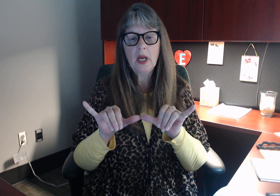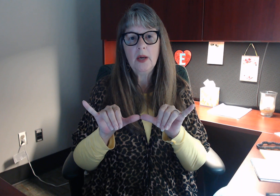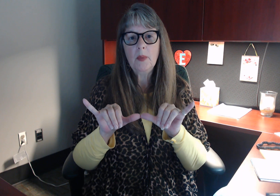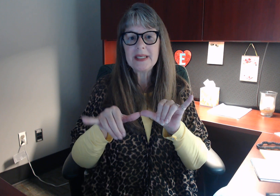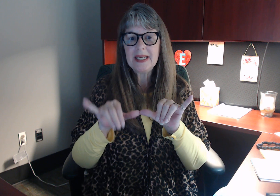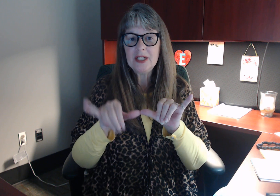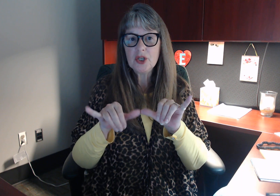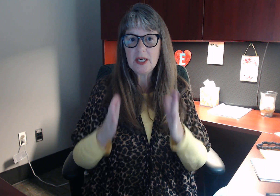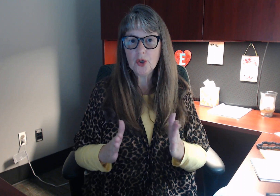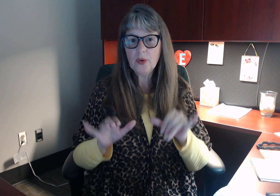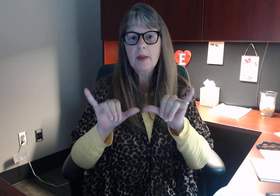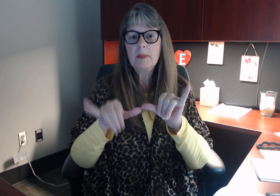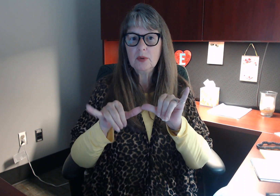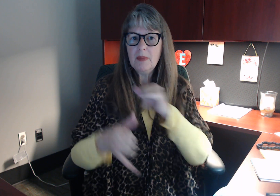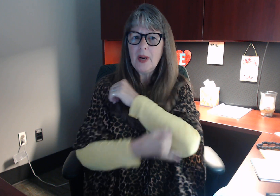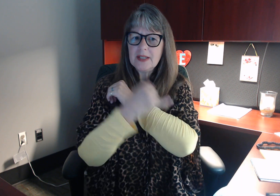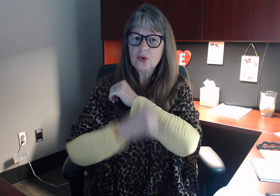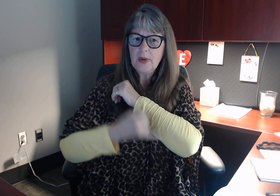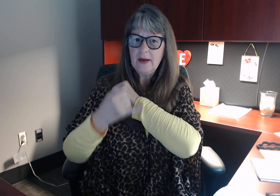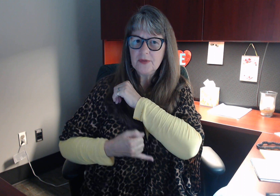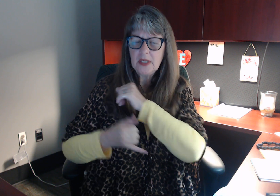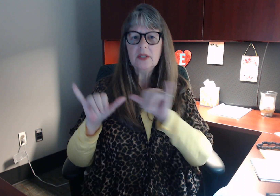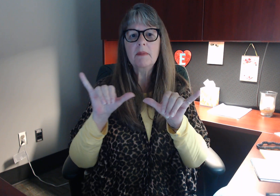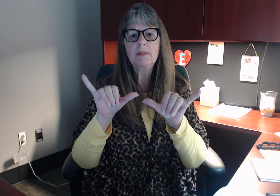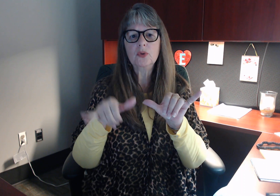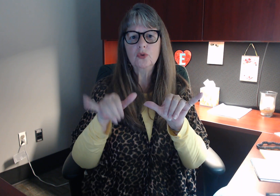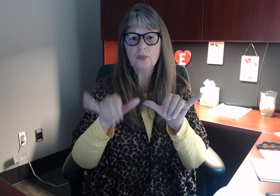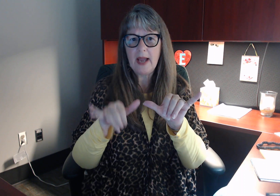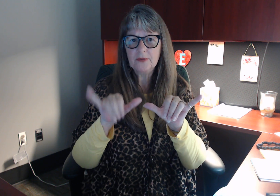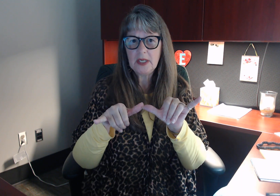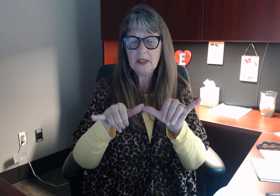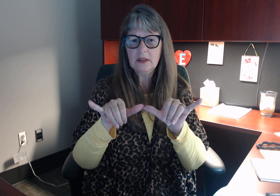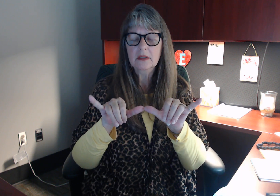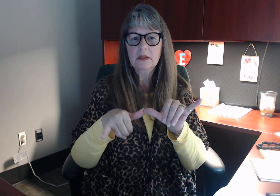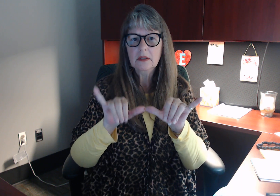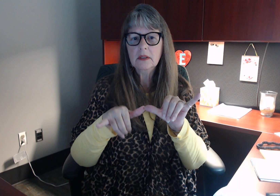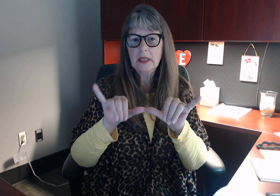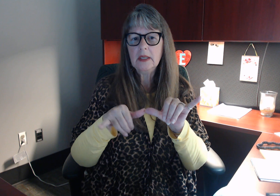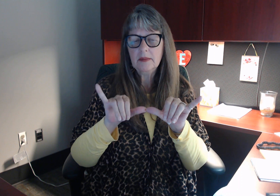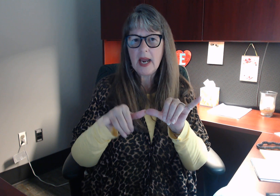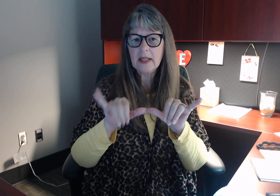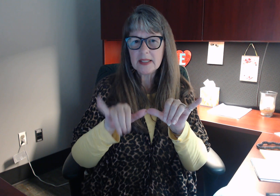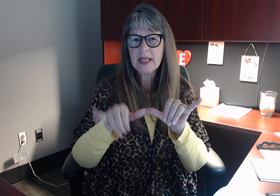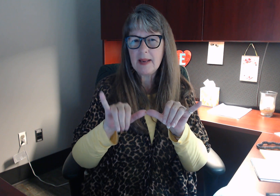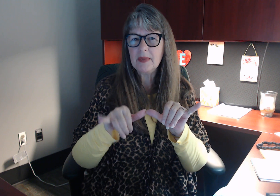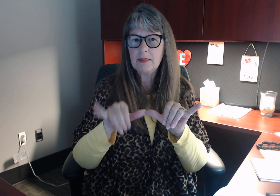When we said engineer, people do, remember I said drafting? Some people do drafting. Kind of the same, but you'd